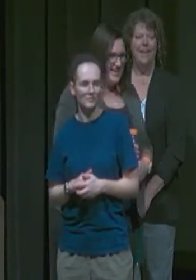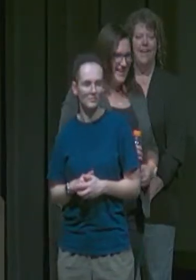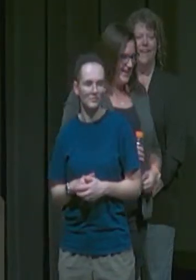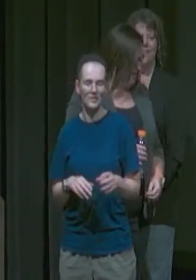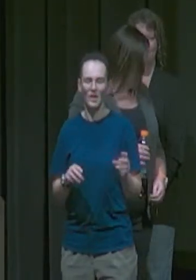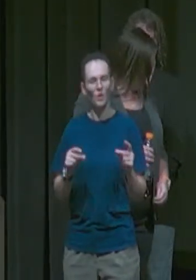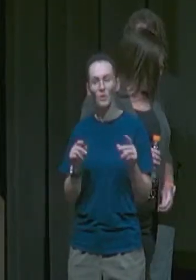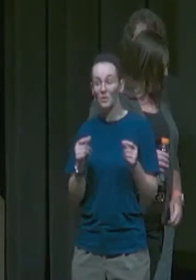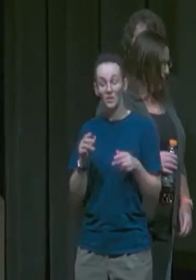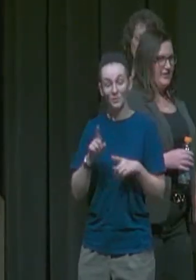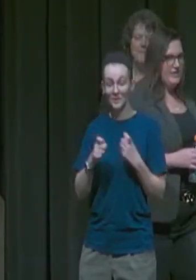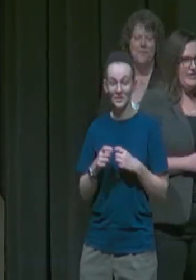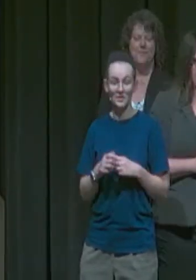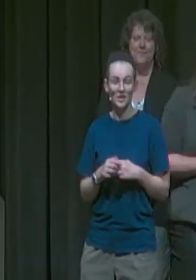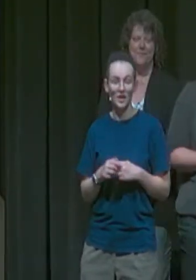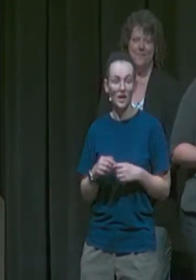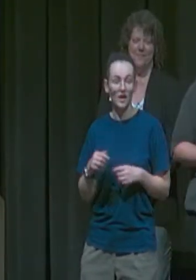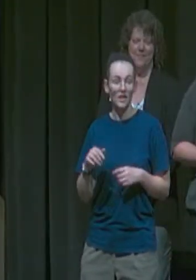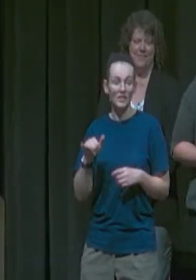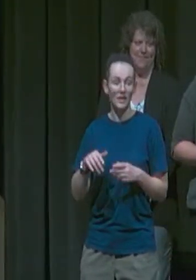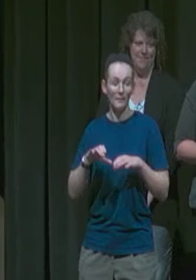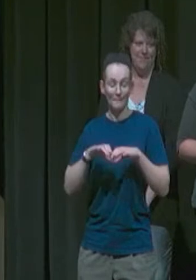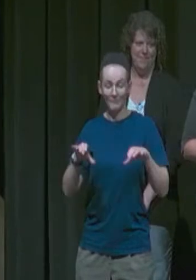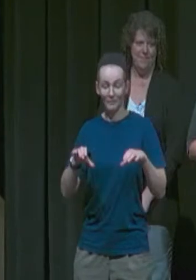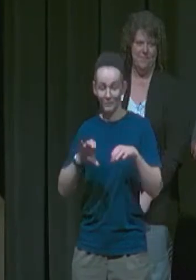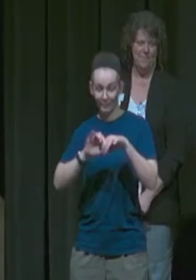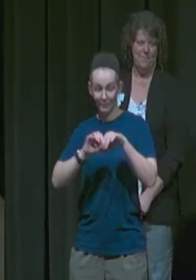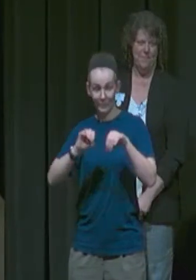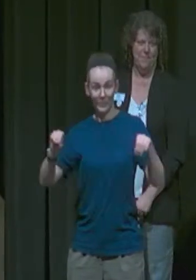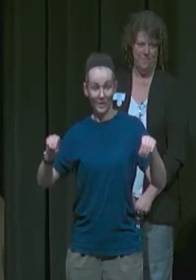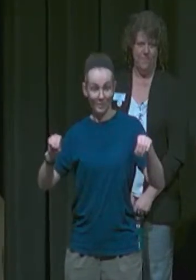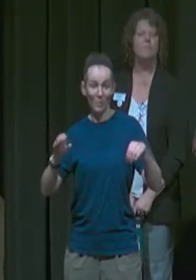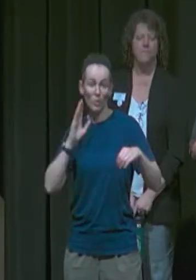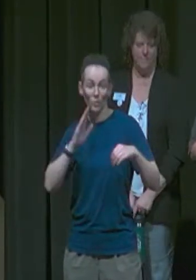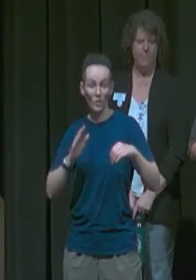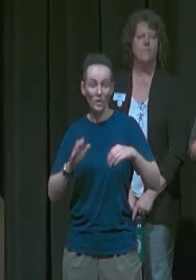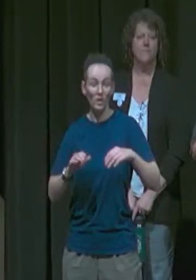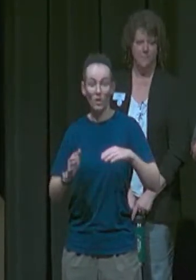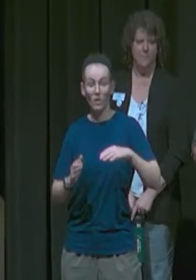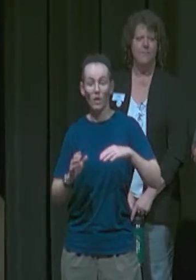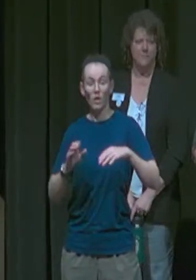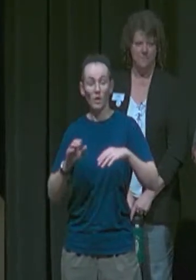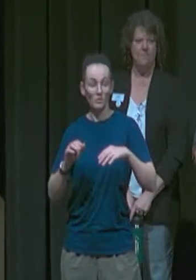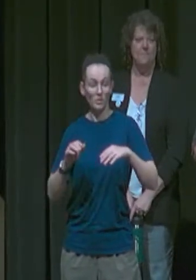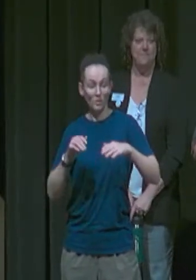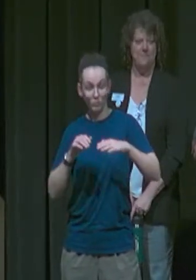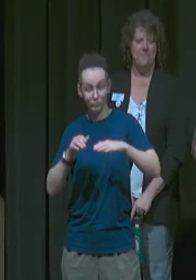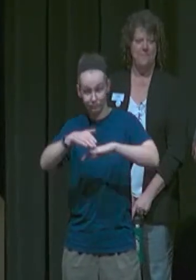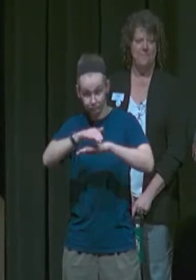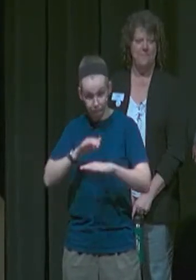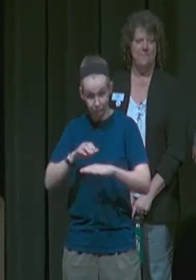is just a quickie. Is the pipeline going to be above ground? Yes.